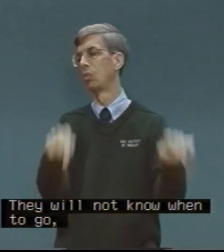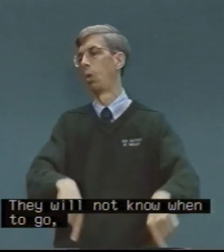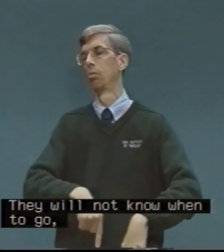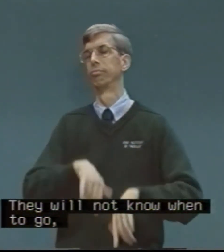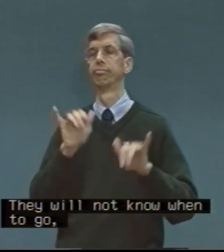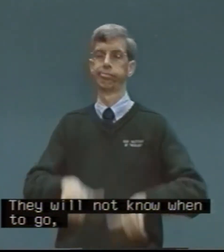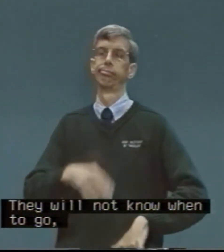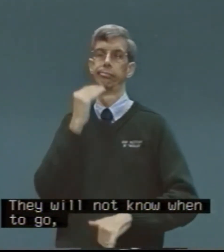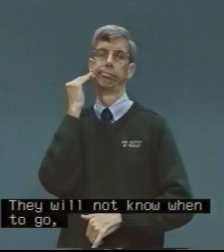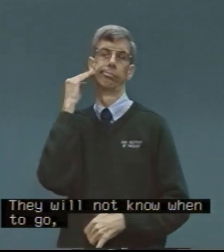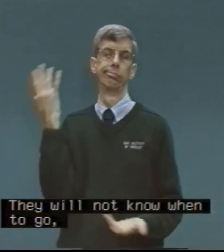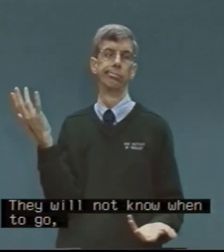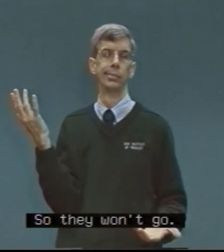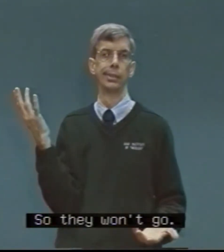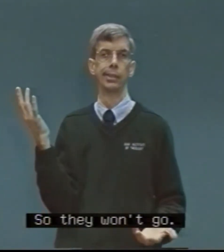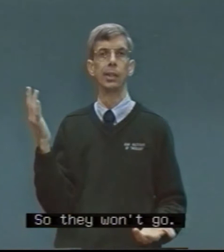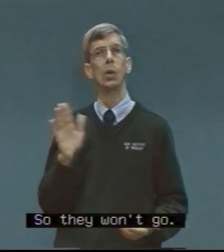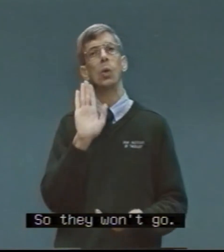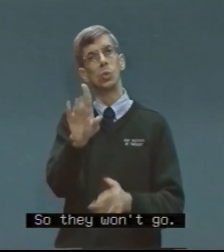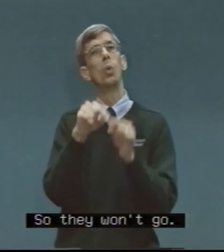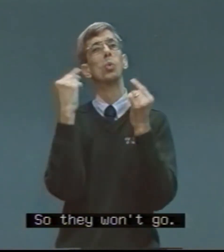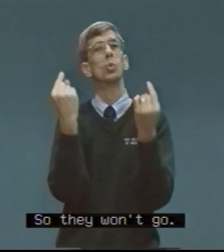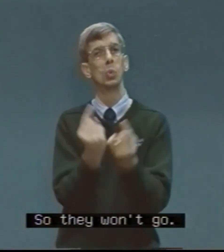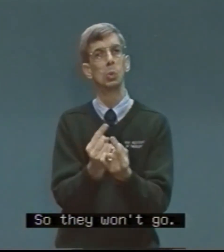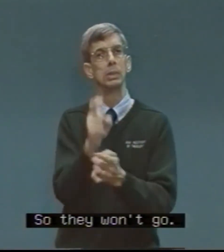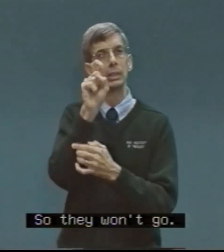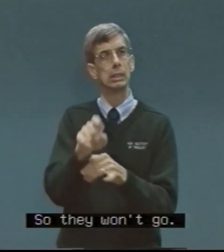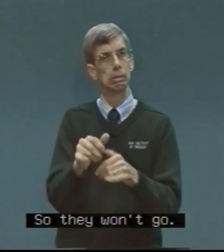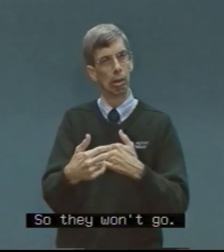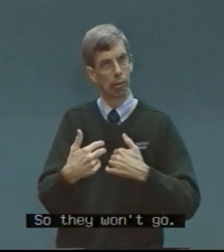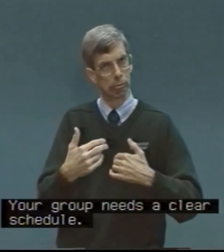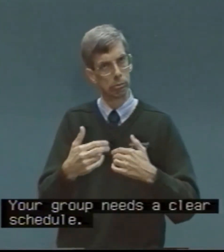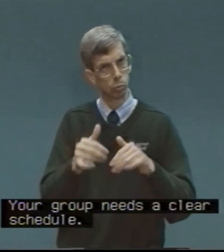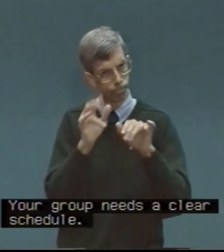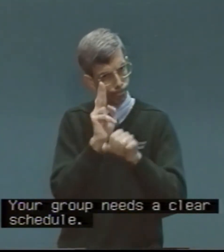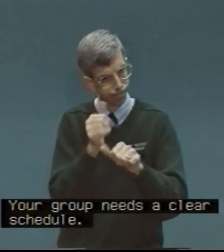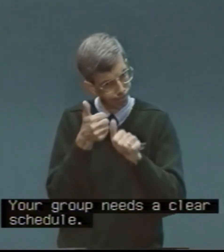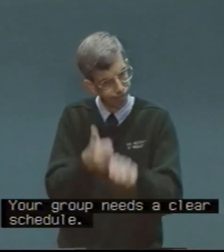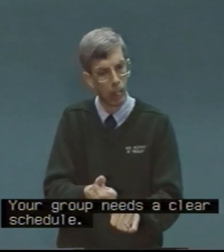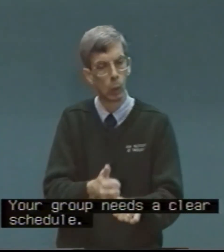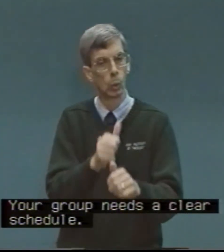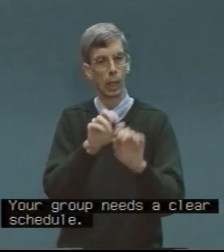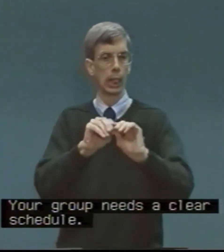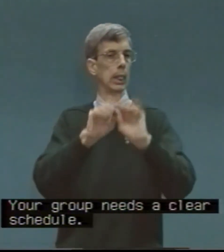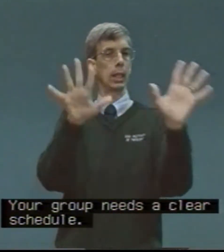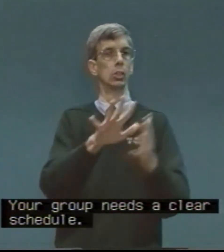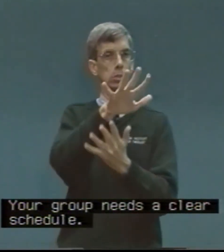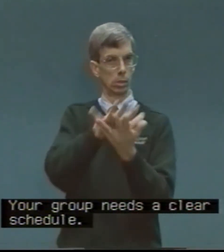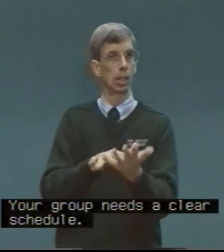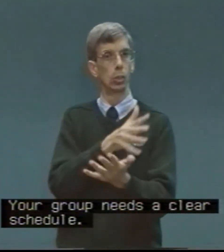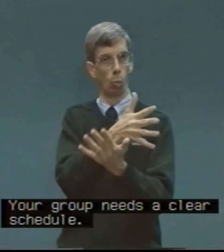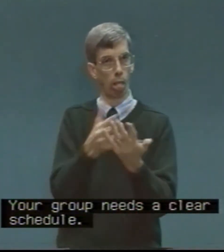They will not know when to go, so they won't go. Your group needs a clear schedule.